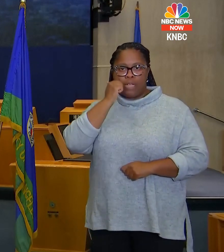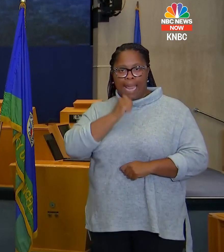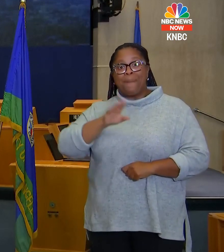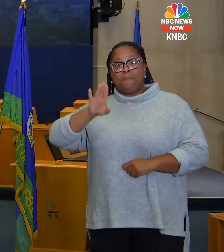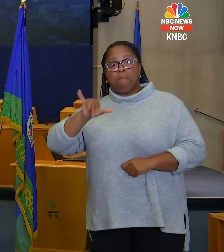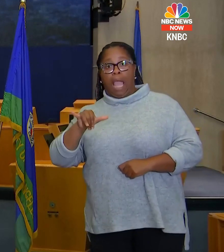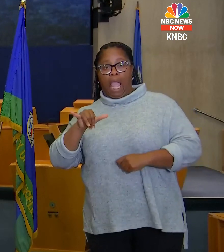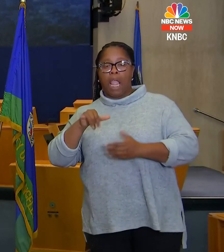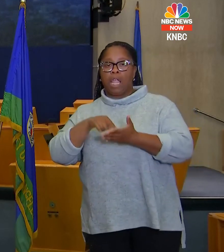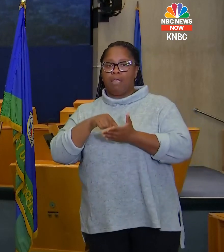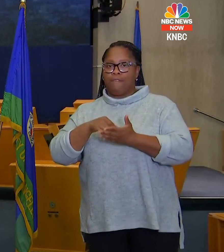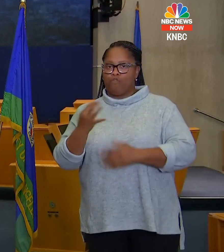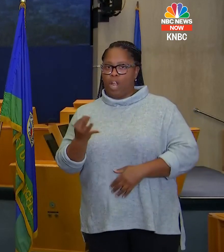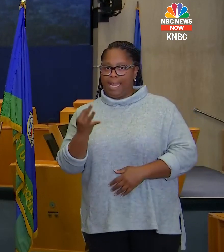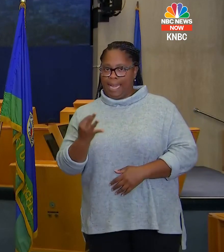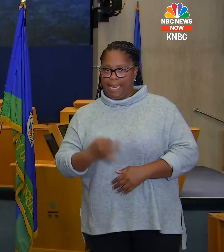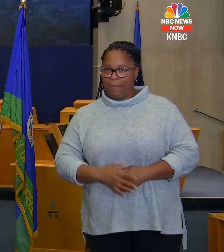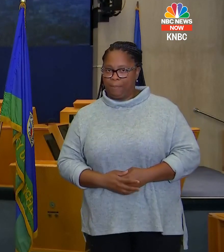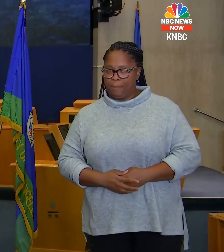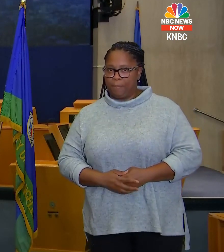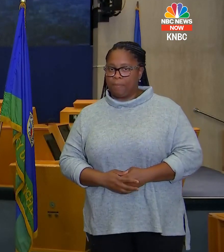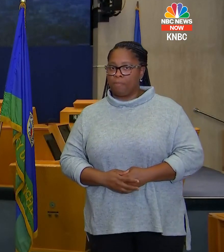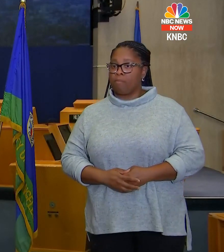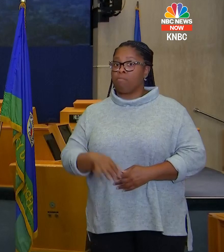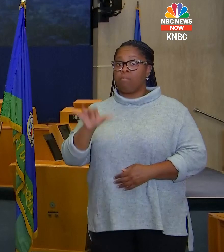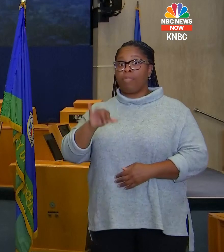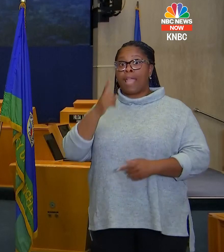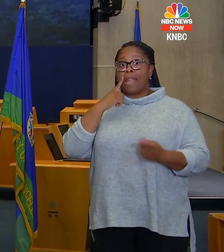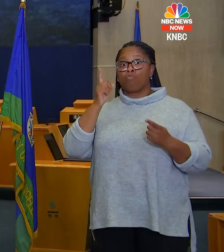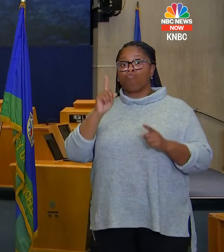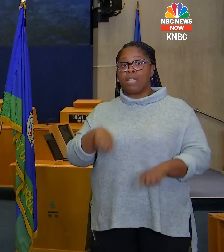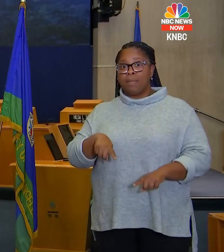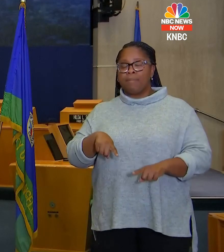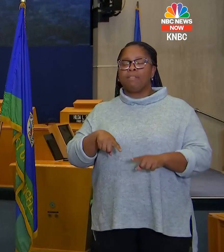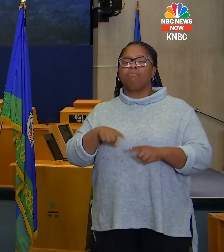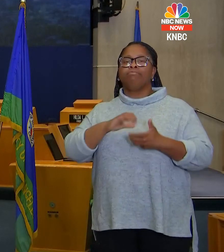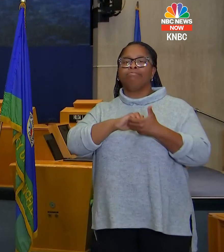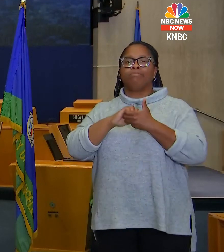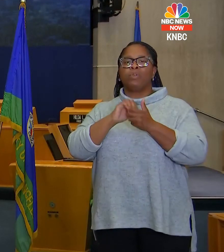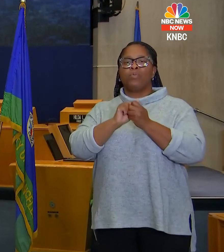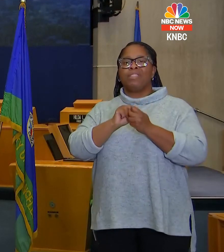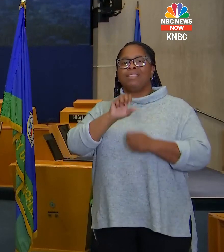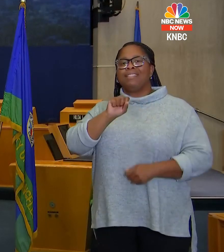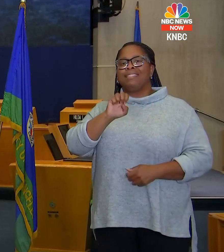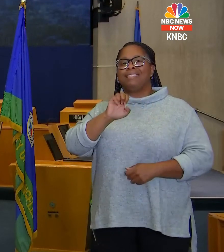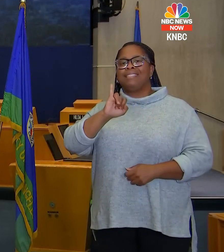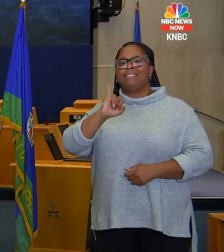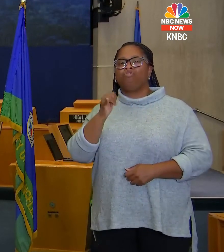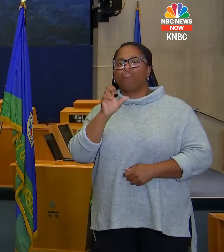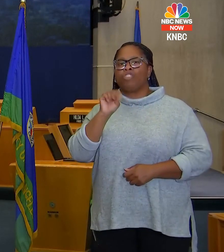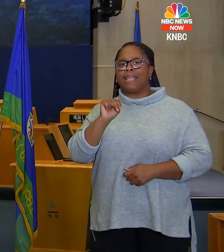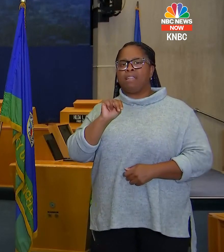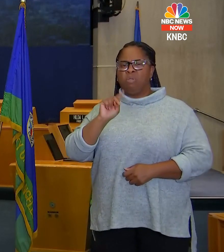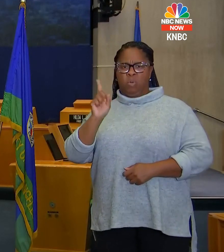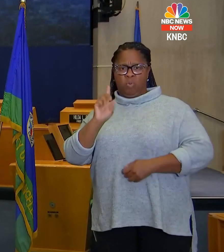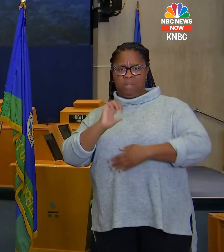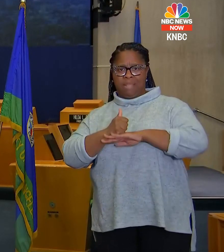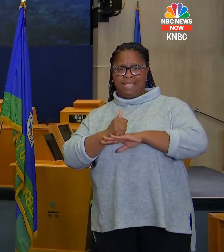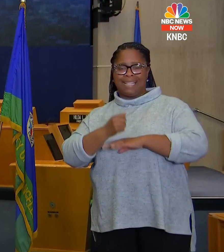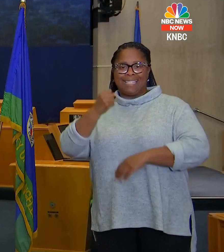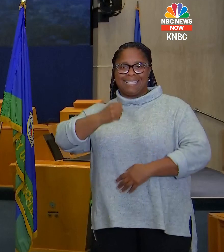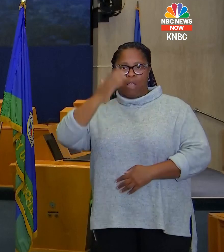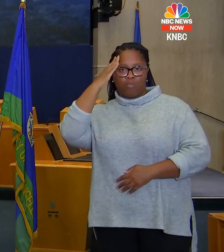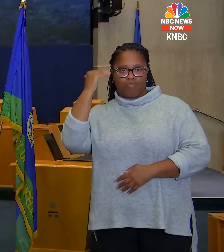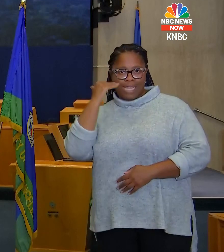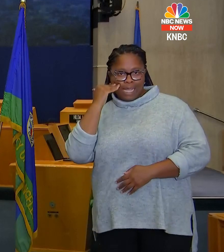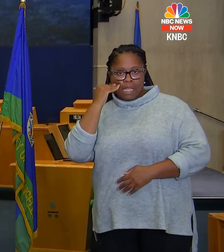Friday. This agreement has been made with Seegene Technologies Incorporated, based in South Korea, with